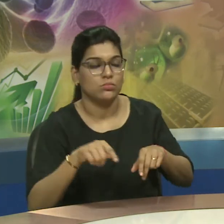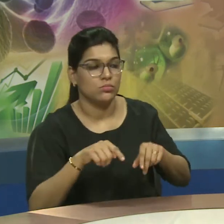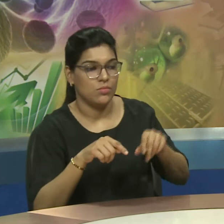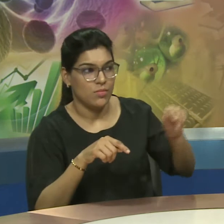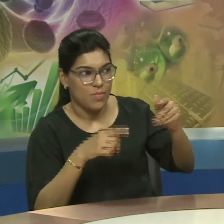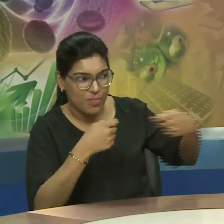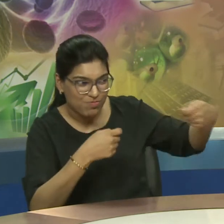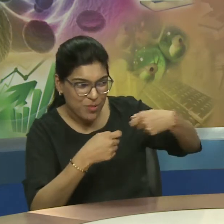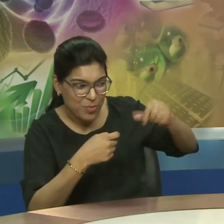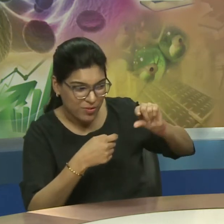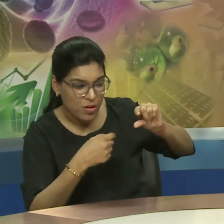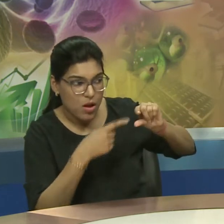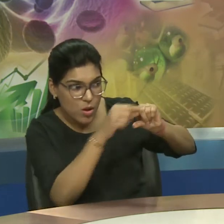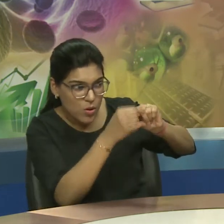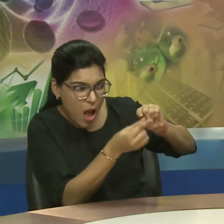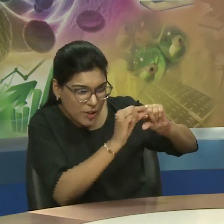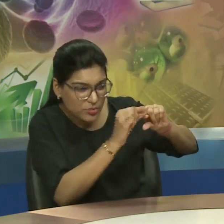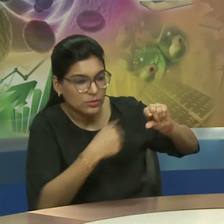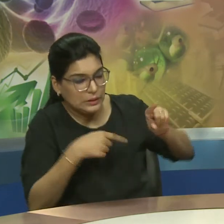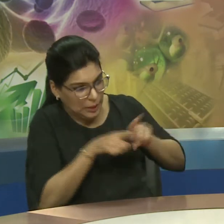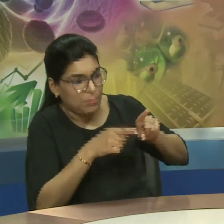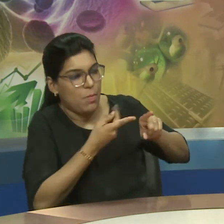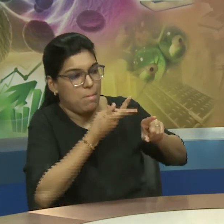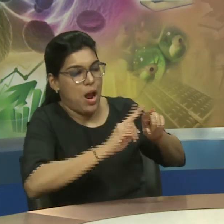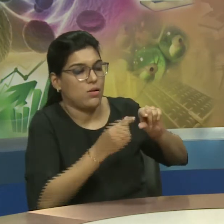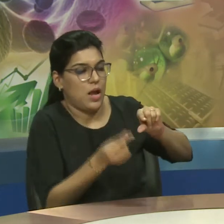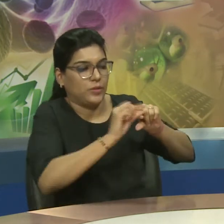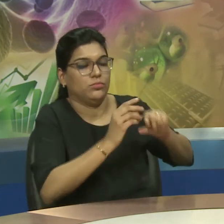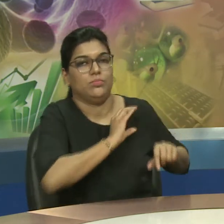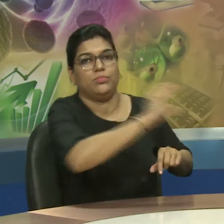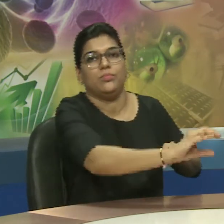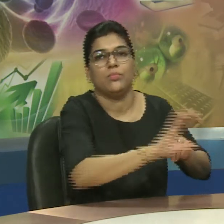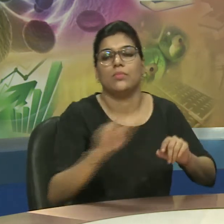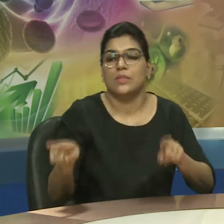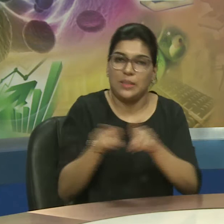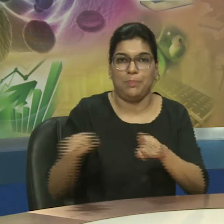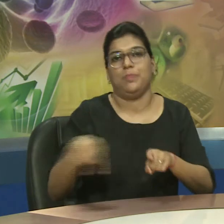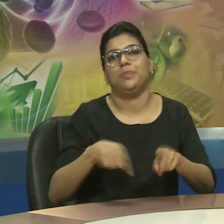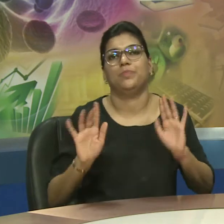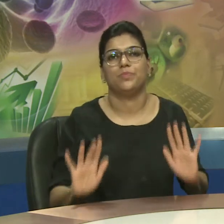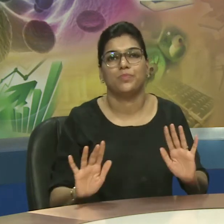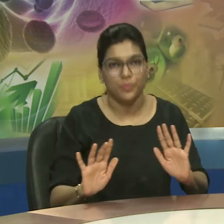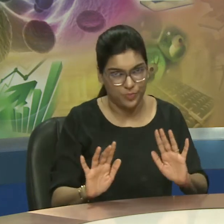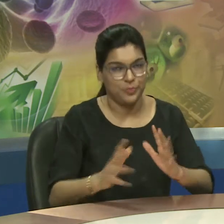only specific amount is paid.